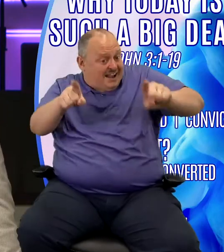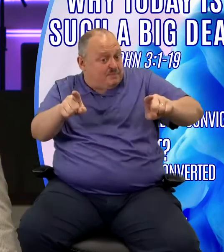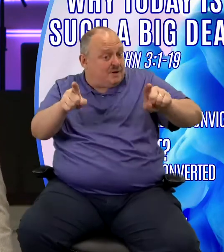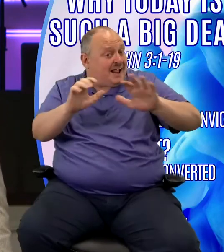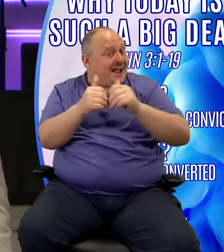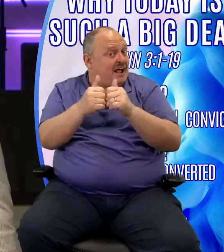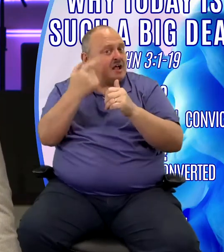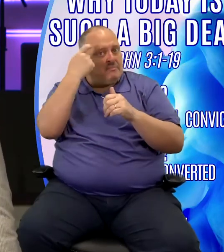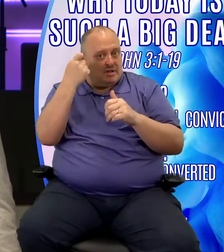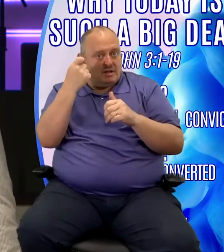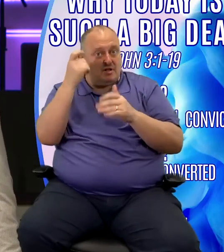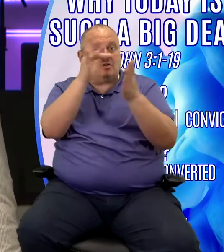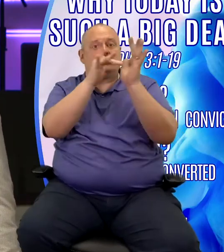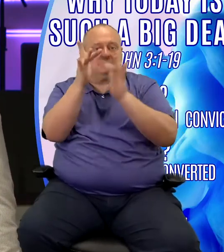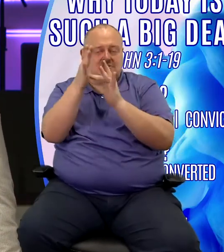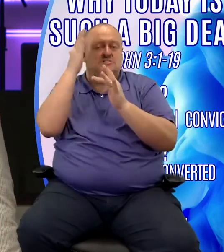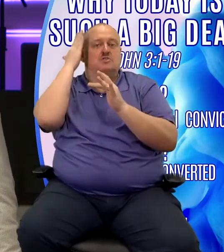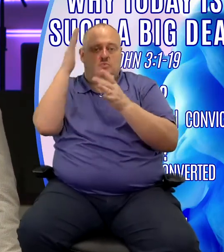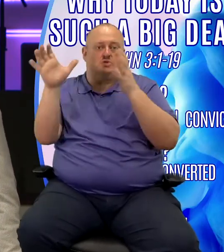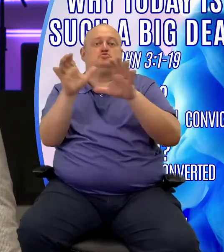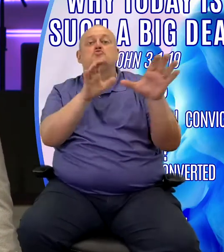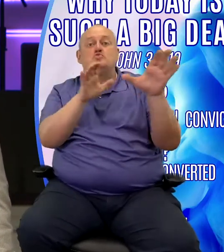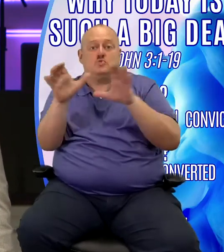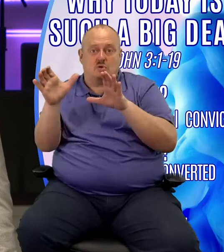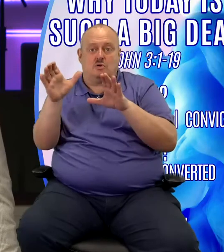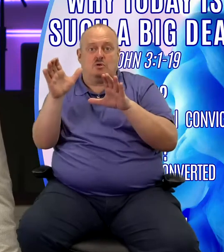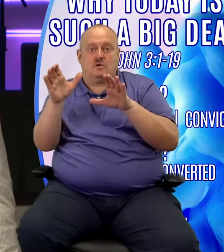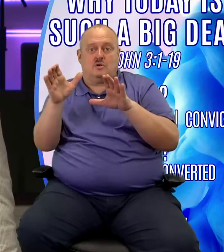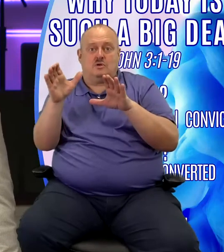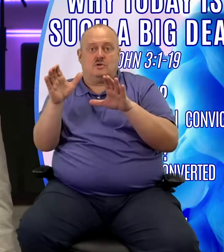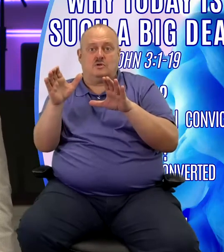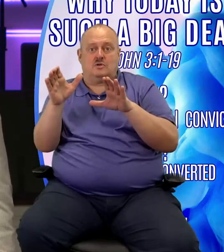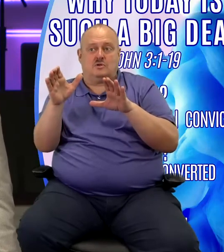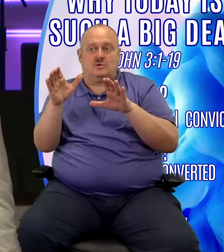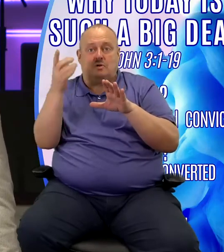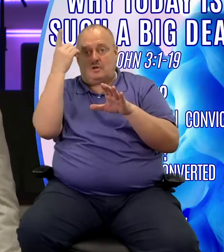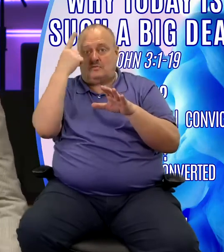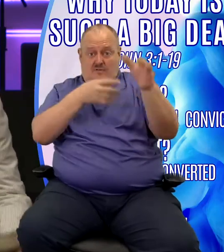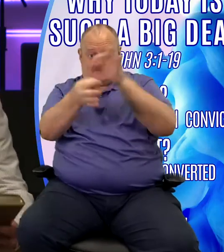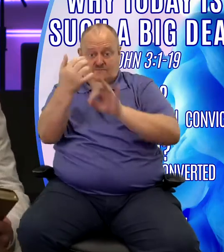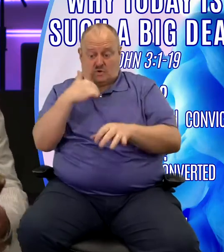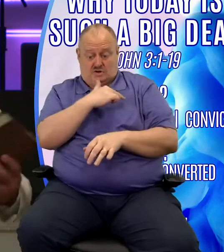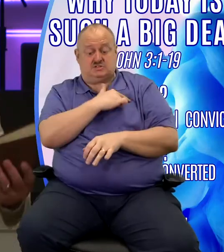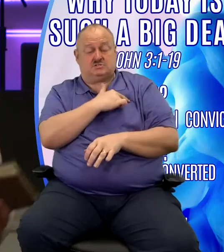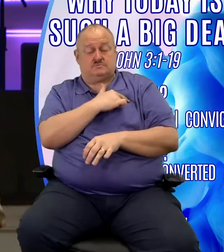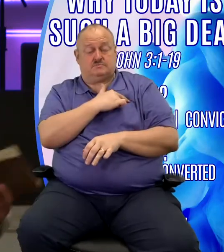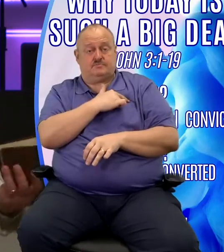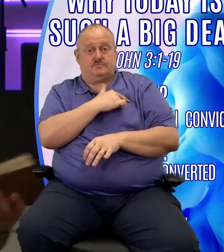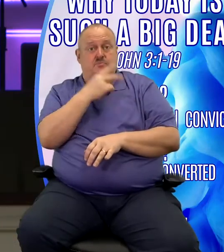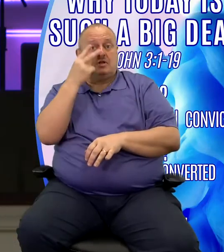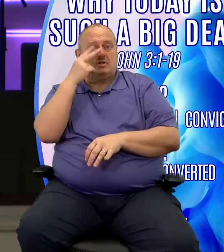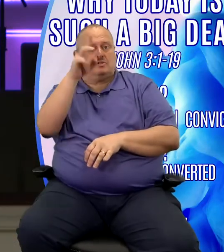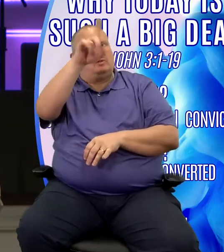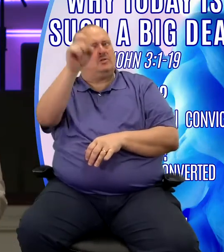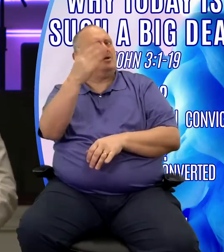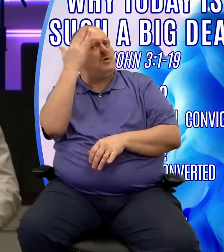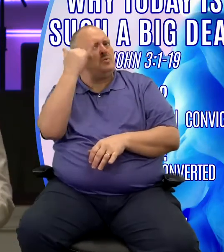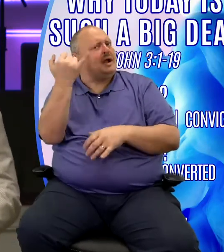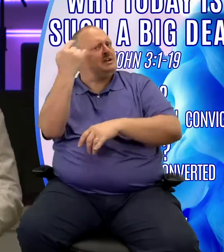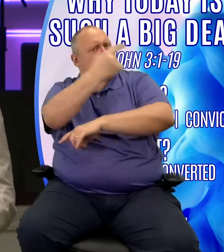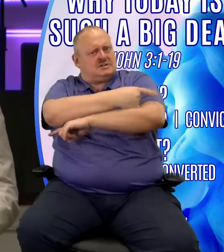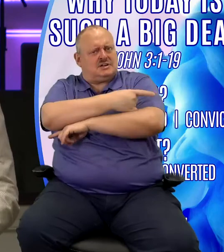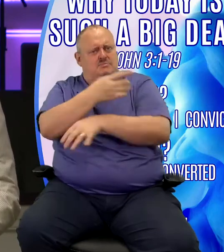because of what he is going to do on humanity's behalf. Today, as we look at the question of why today